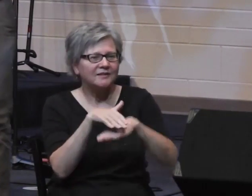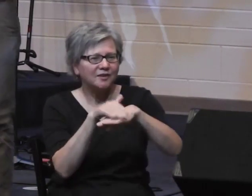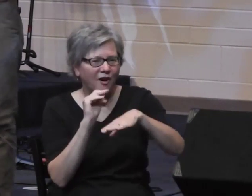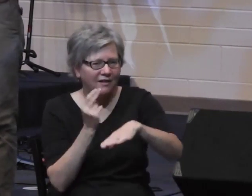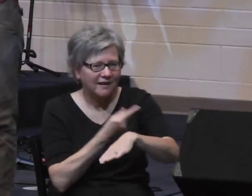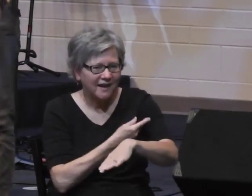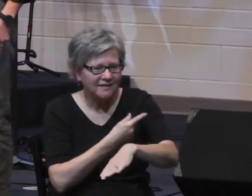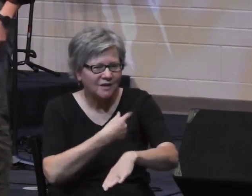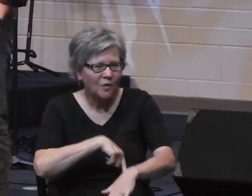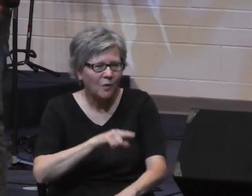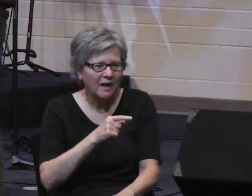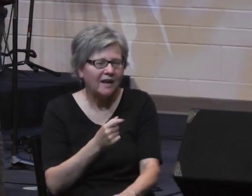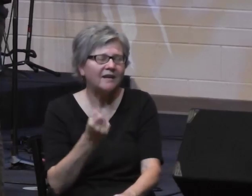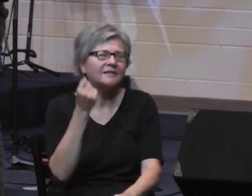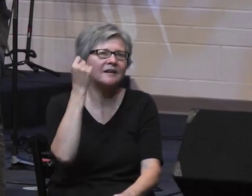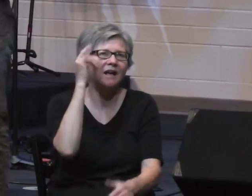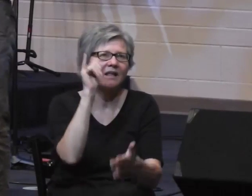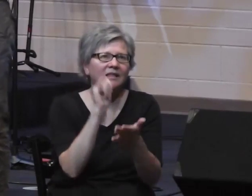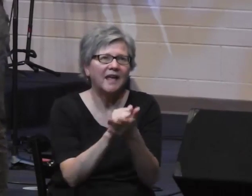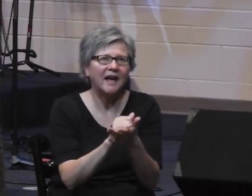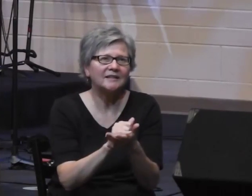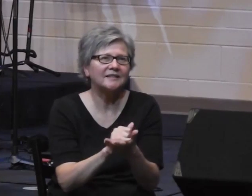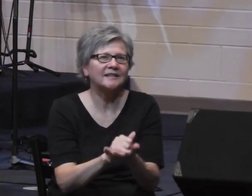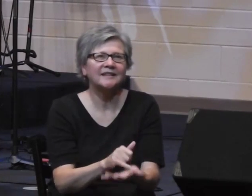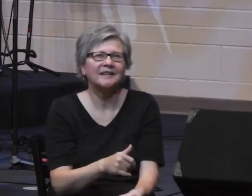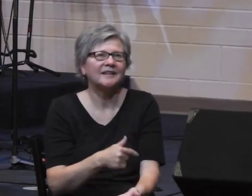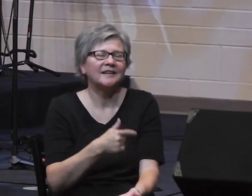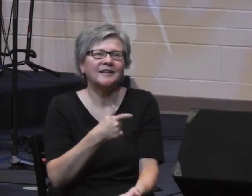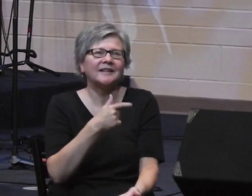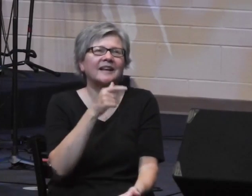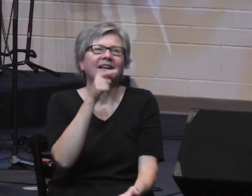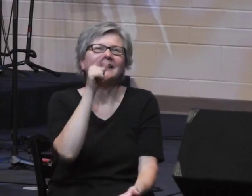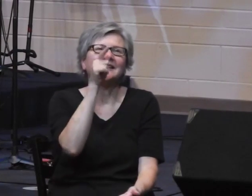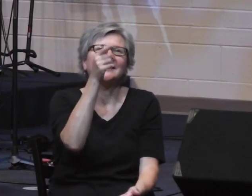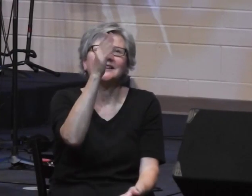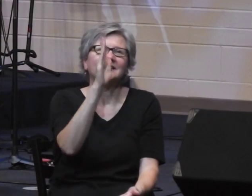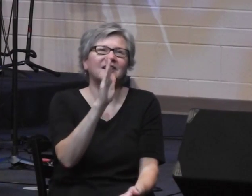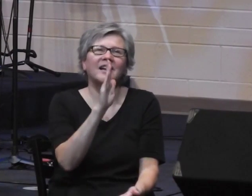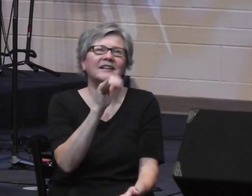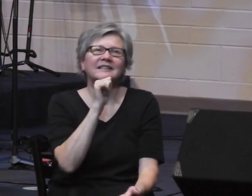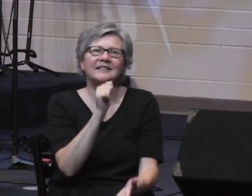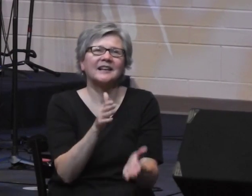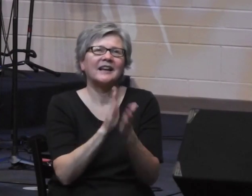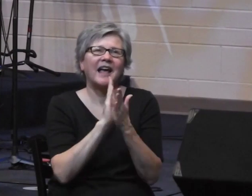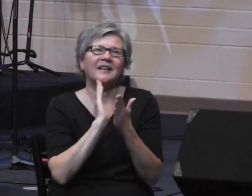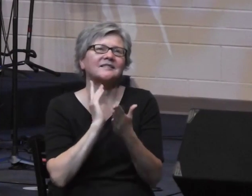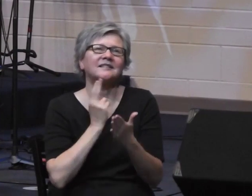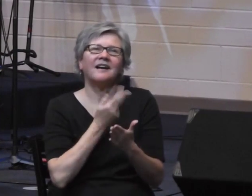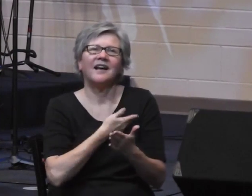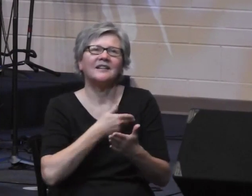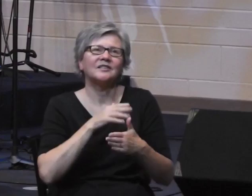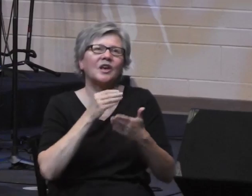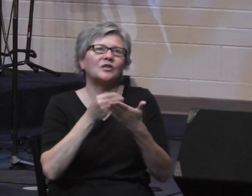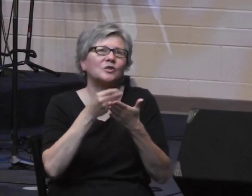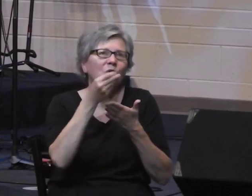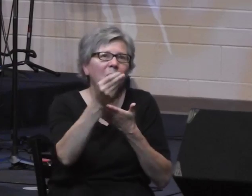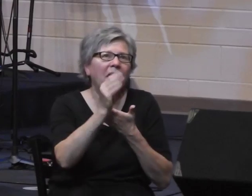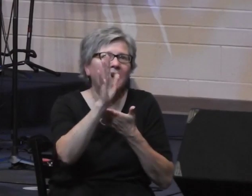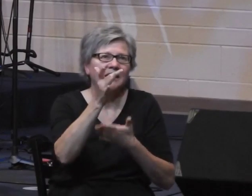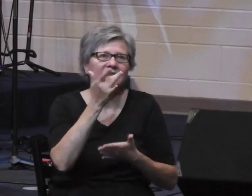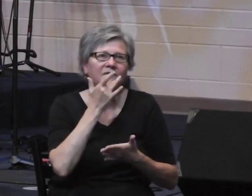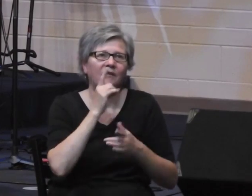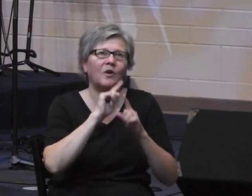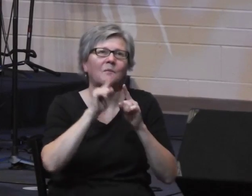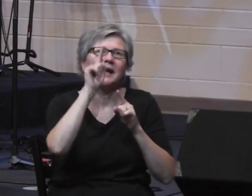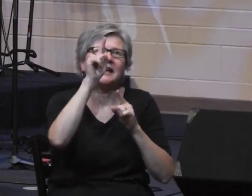of Jesus Christ, the goodness of a God who doesn't ask us to buy his favor, but gives it to us freely, when we encounter the goodness of